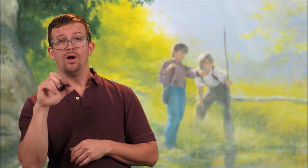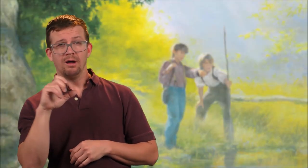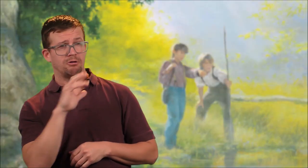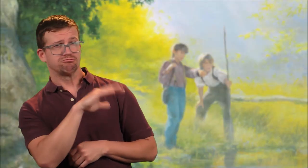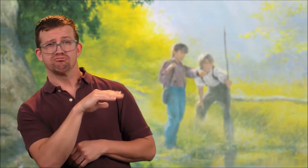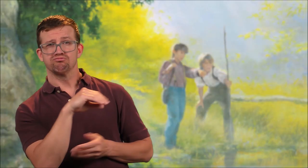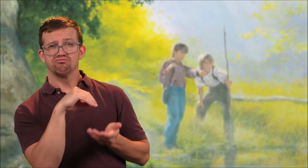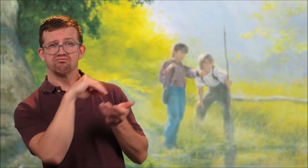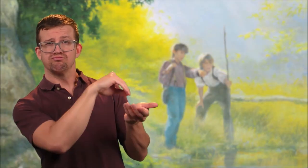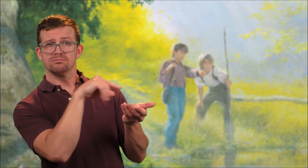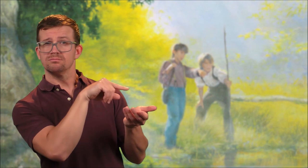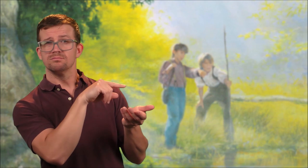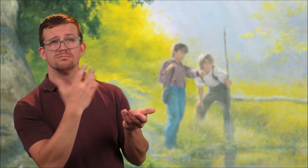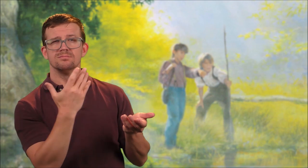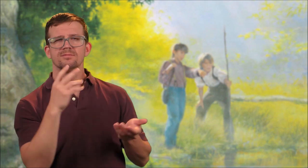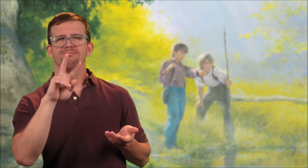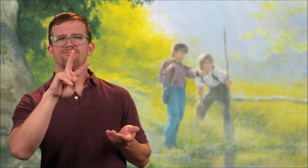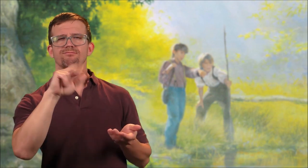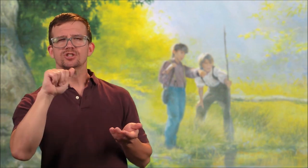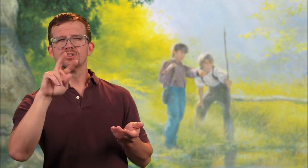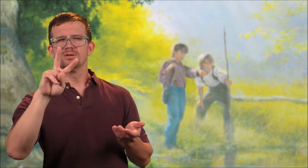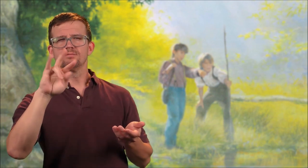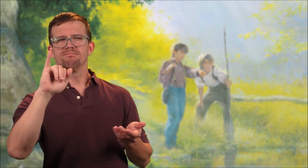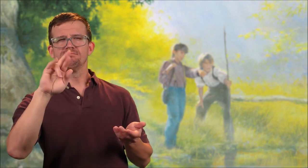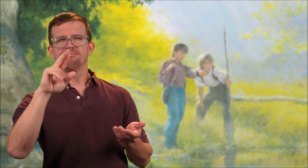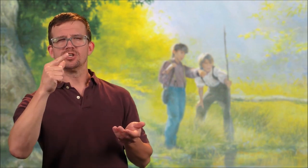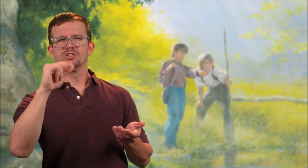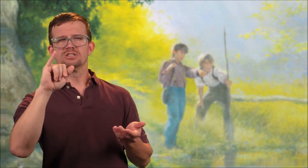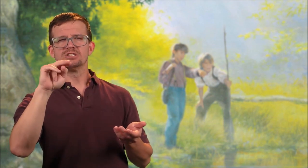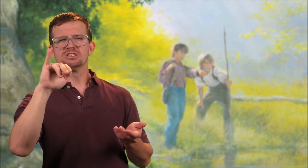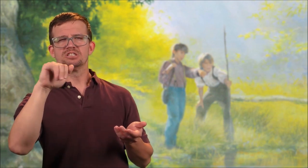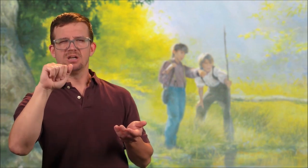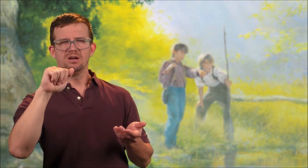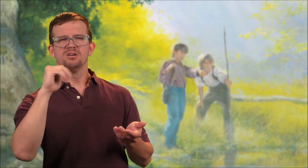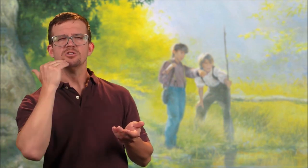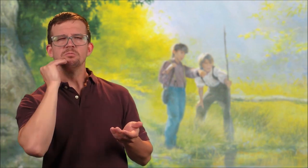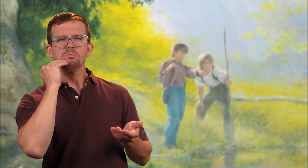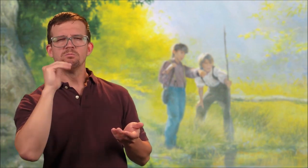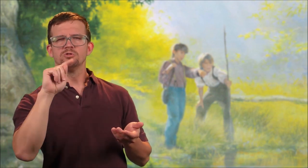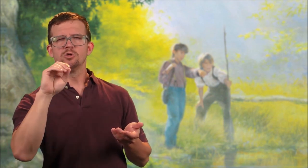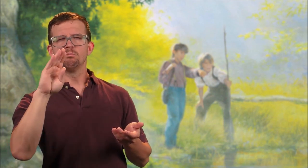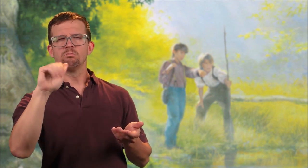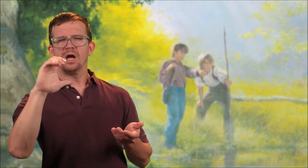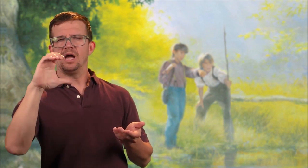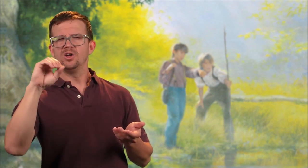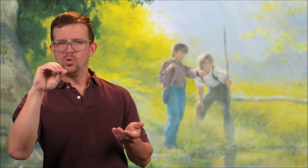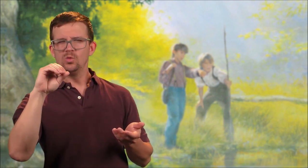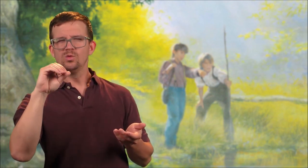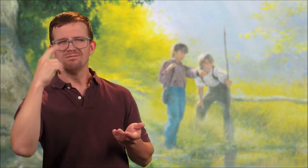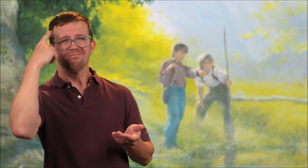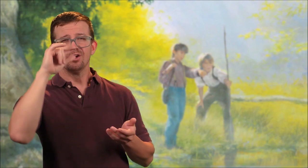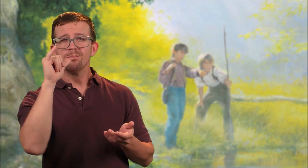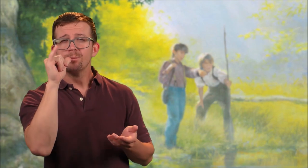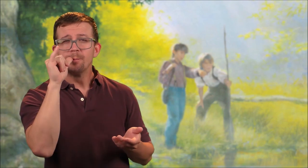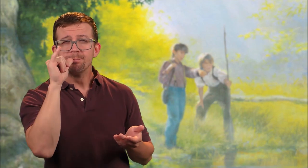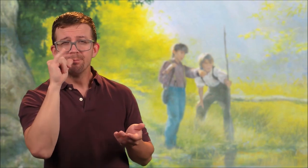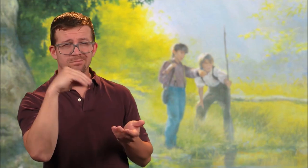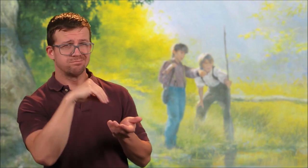Then Orlee handed Gabe some Virginia pipe tobacco and said, don't smoke